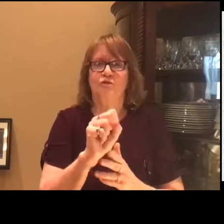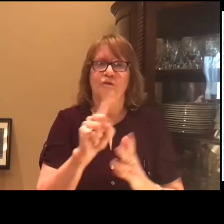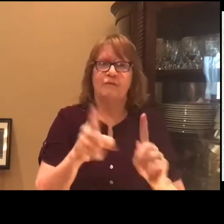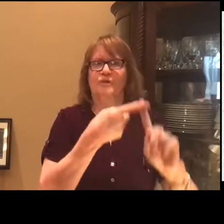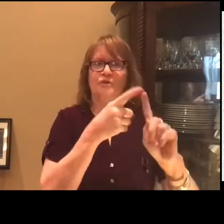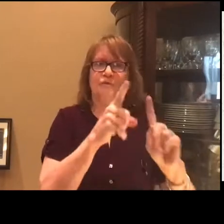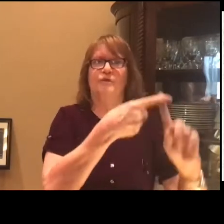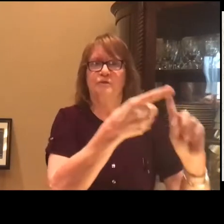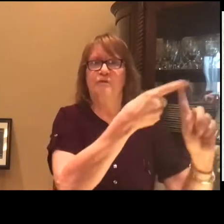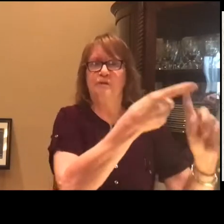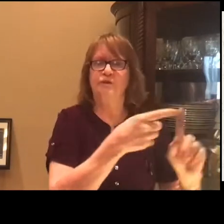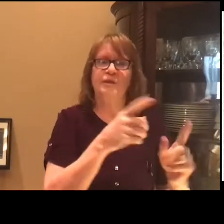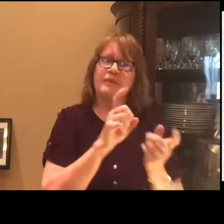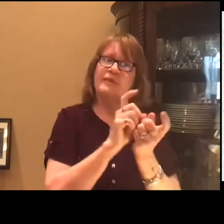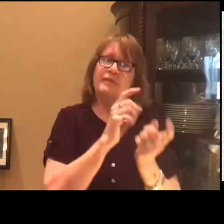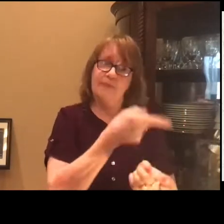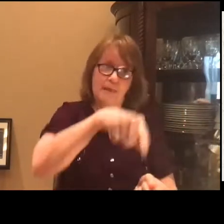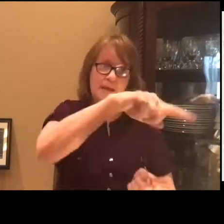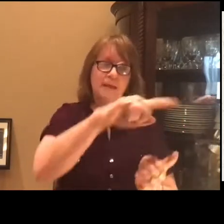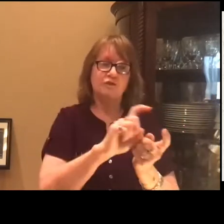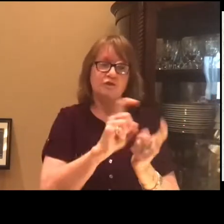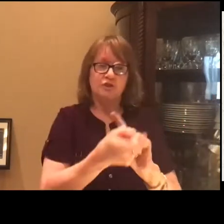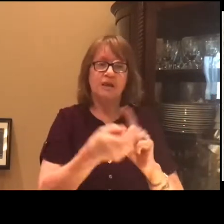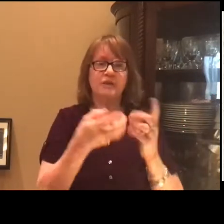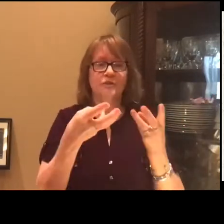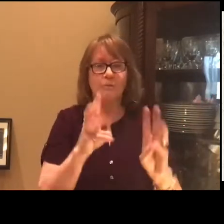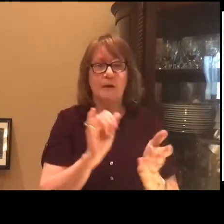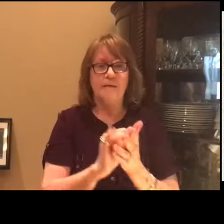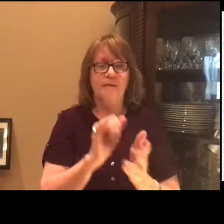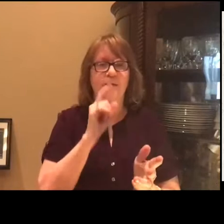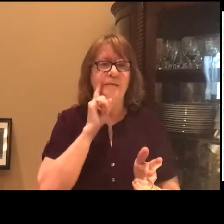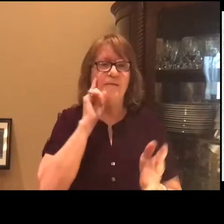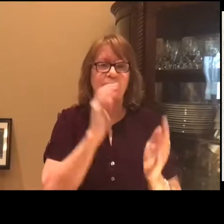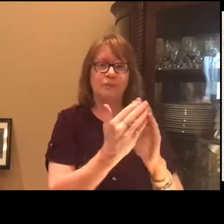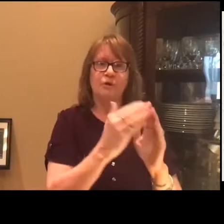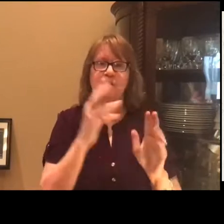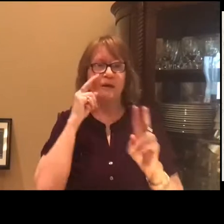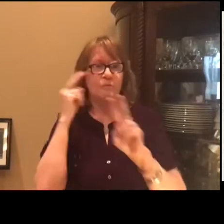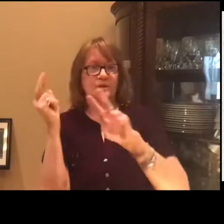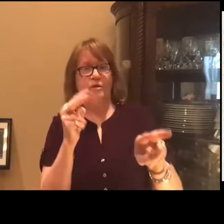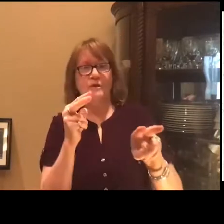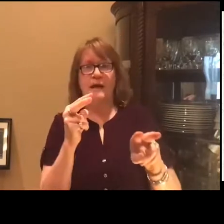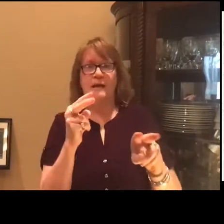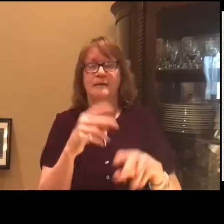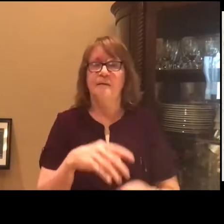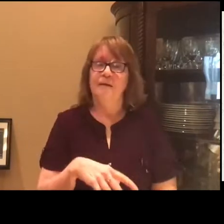the way deaf people and the deaf community is perceived. And I was able to witness